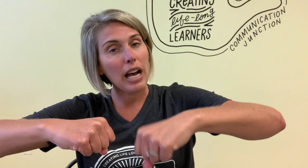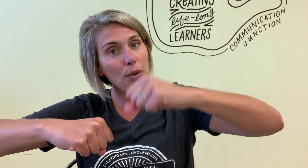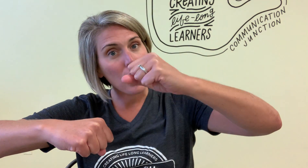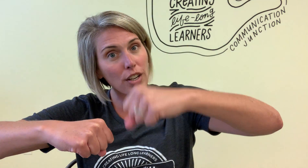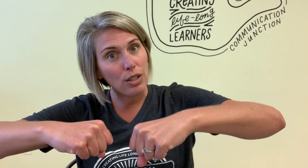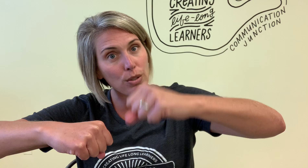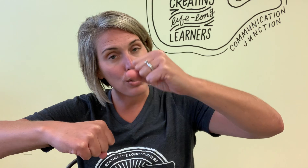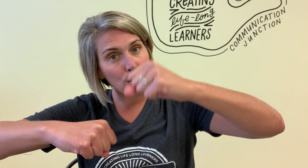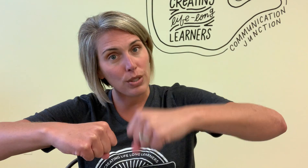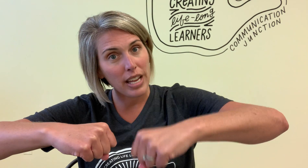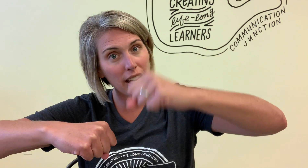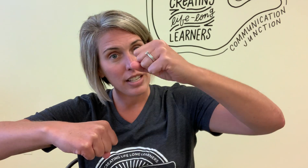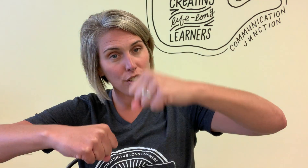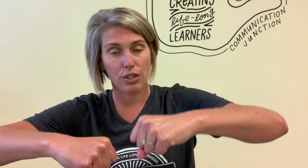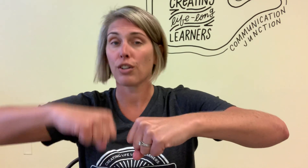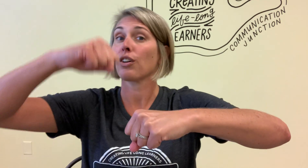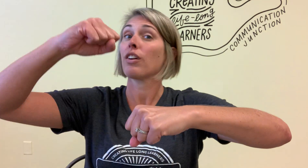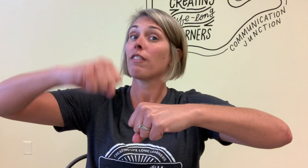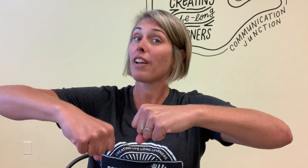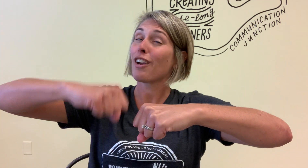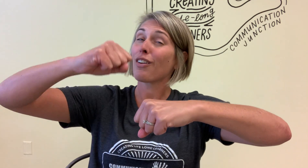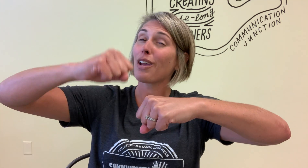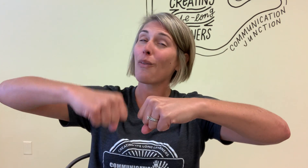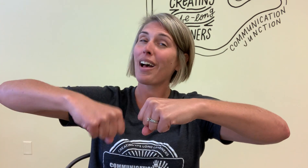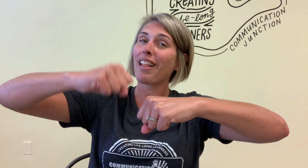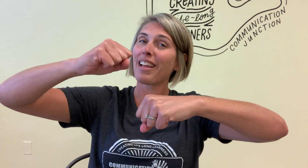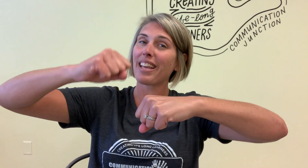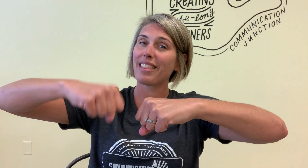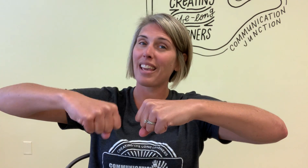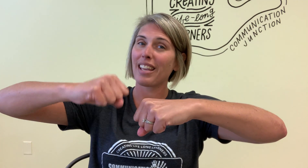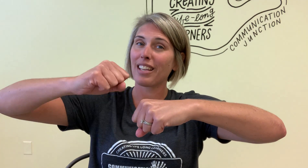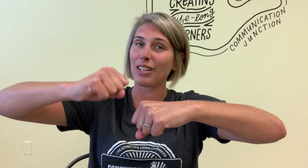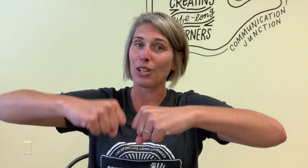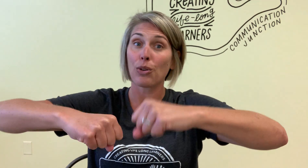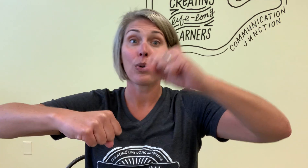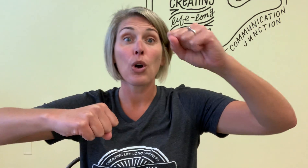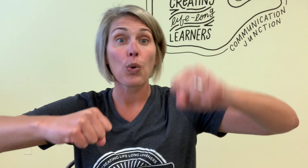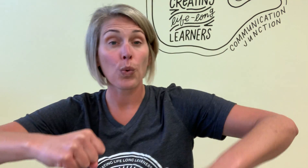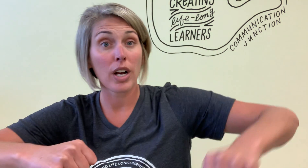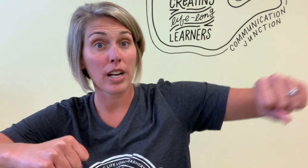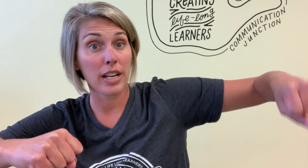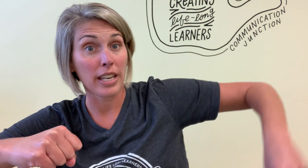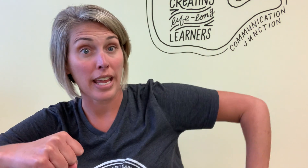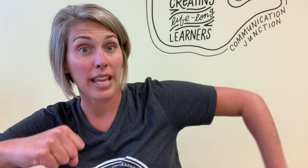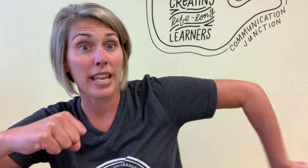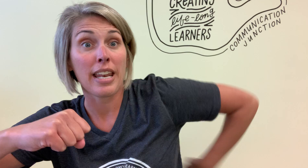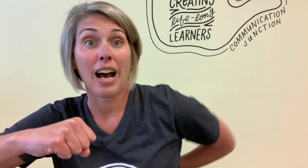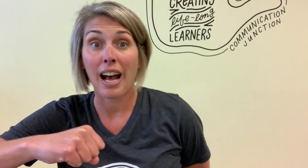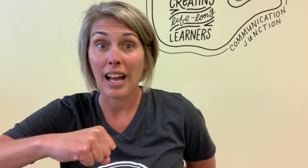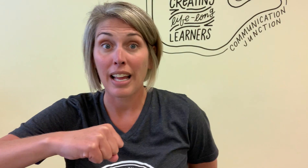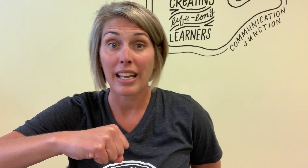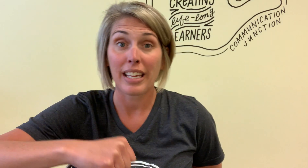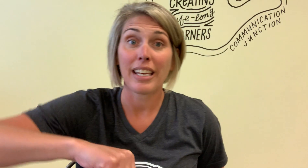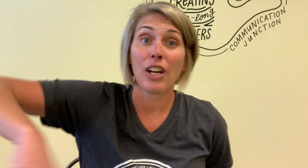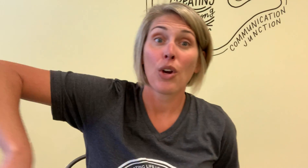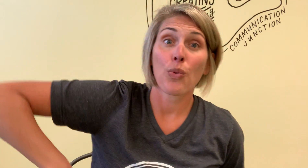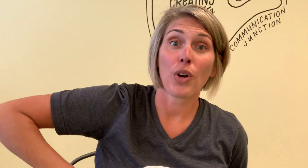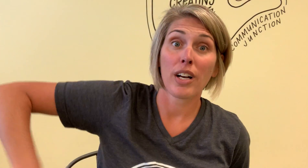are you today, sir? Very well, I thank you. Run and hide.